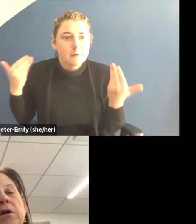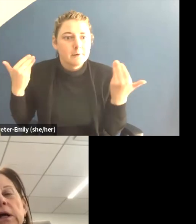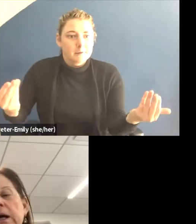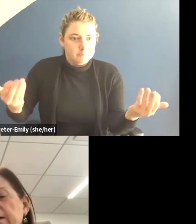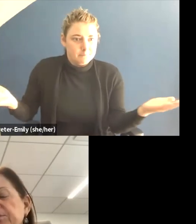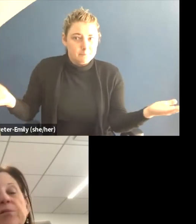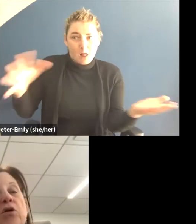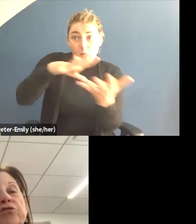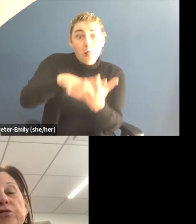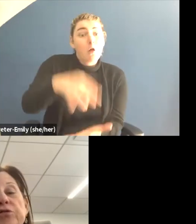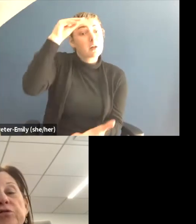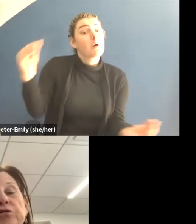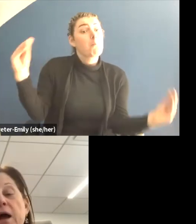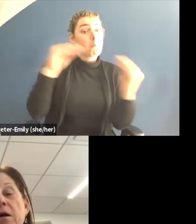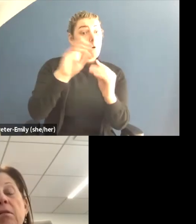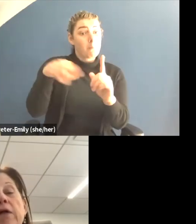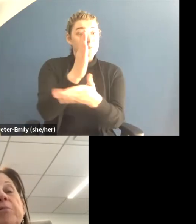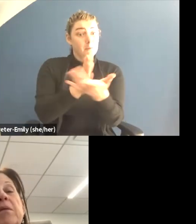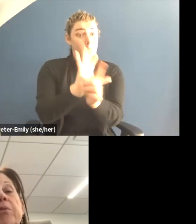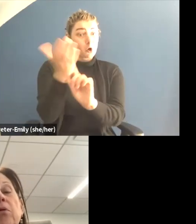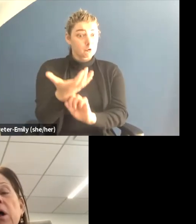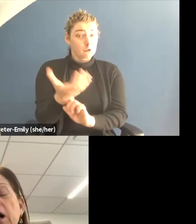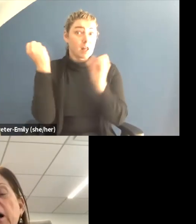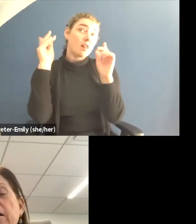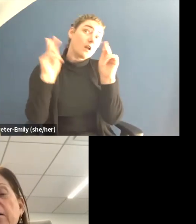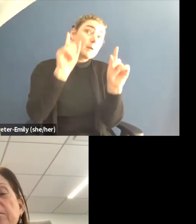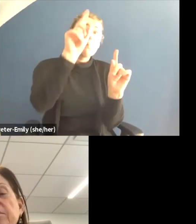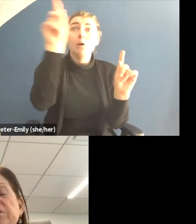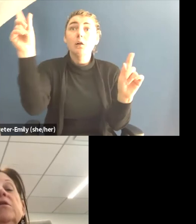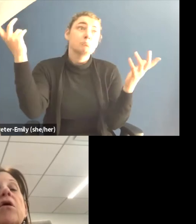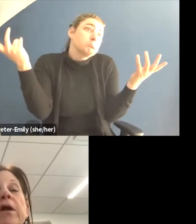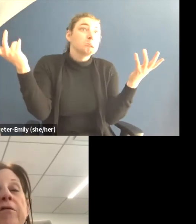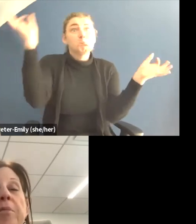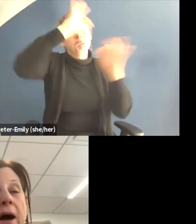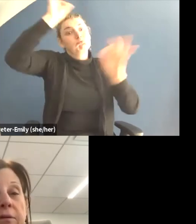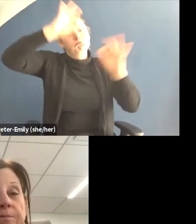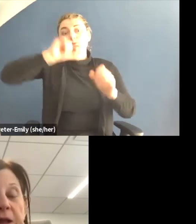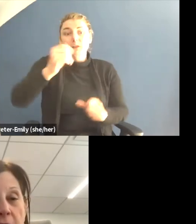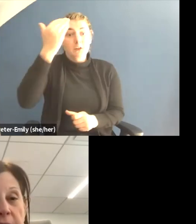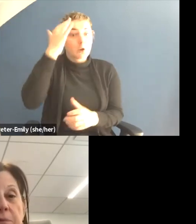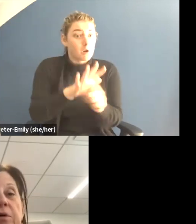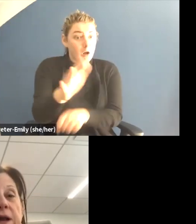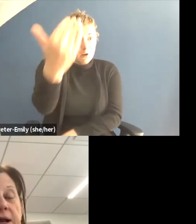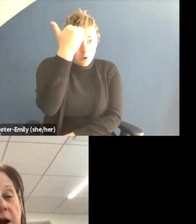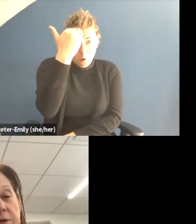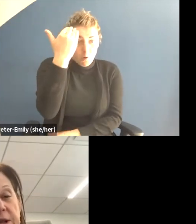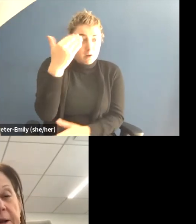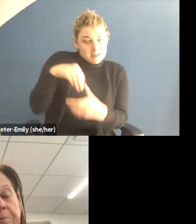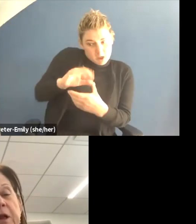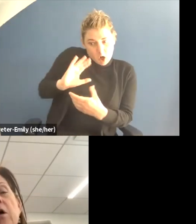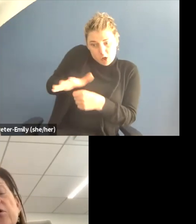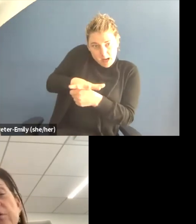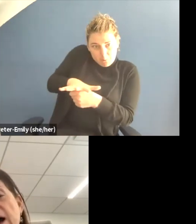about some cultures that a lot of people didn't know enough about in our neighborhood and in our